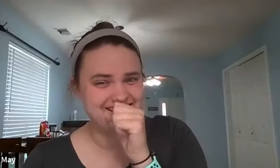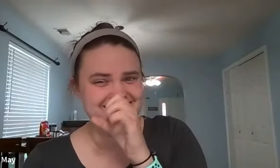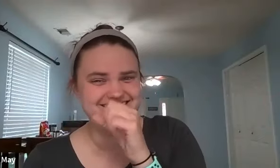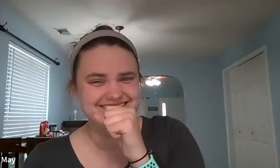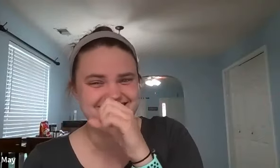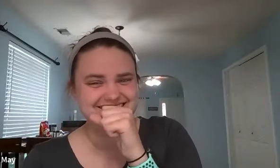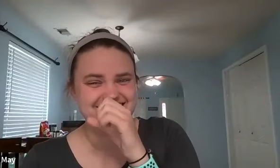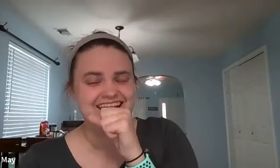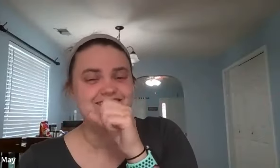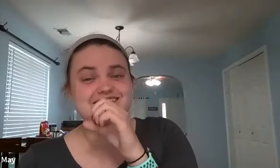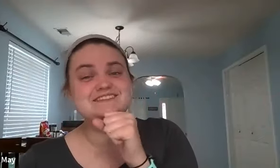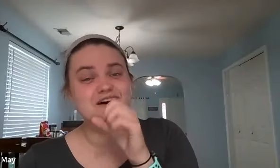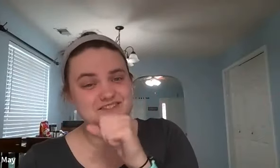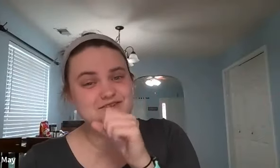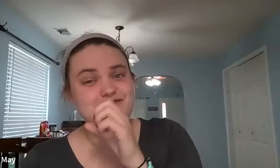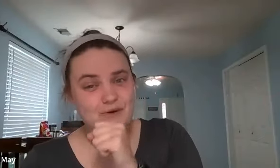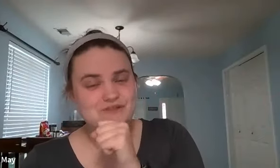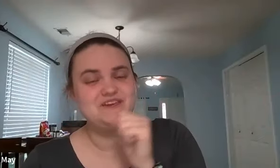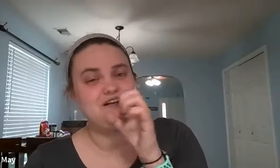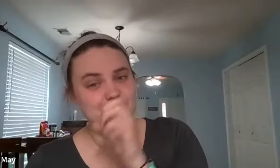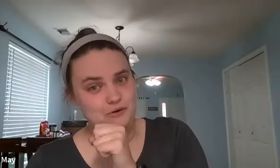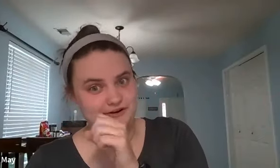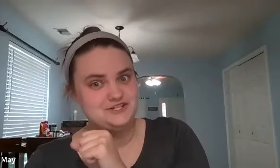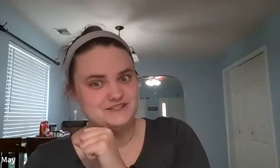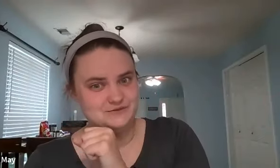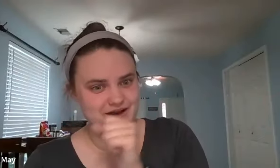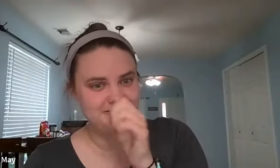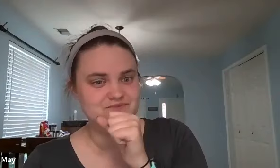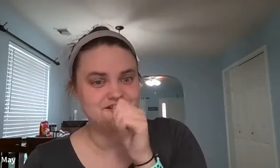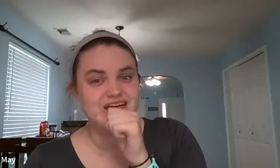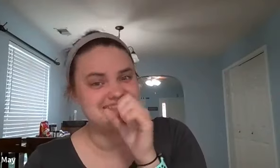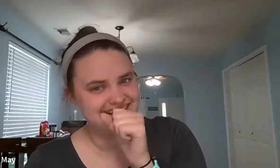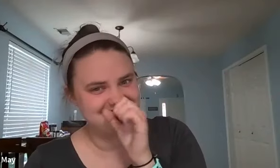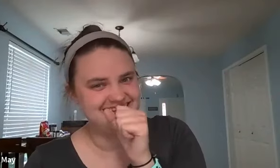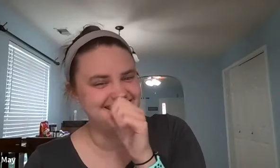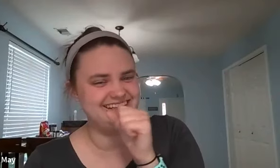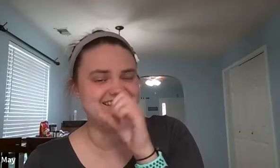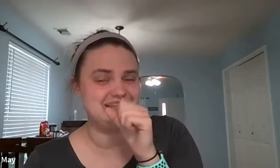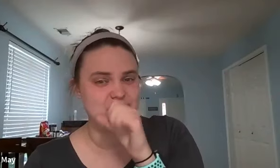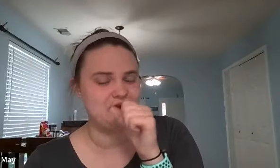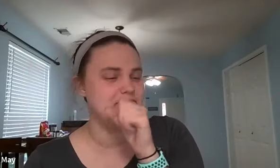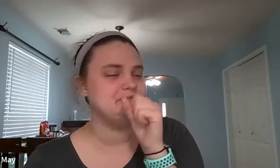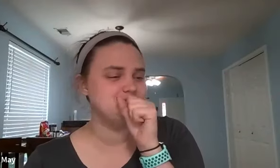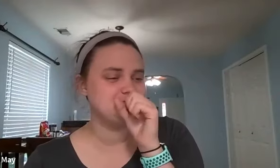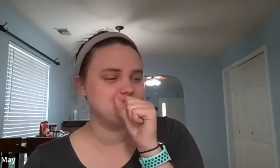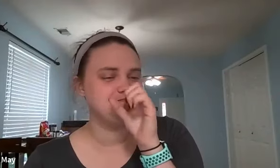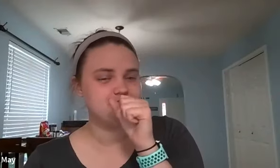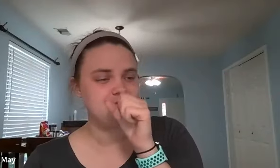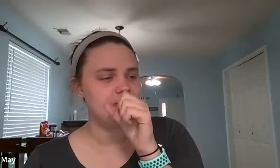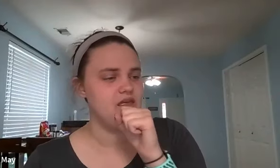orange. This is also for the color orange as well. So that's nice. It's the same thing.